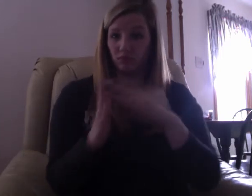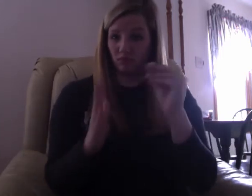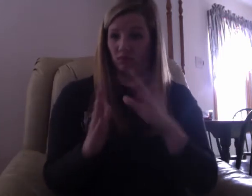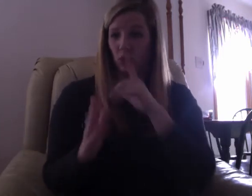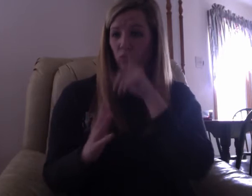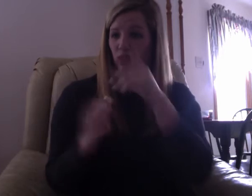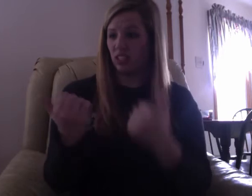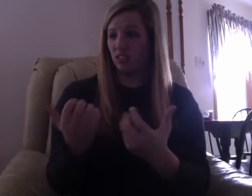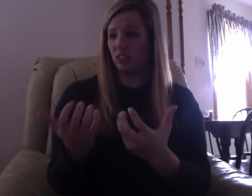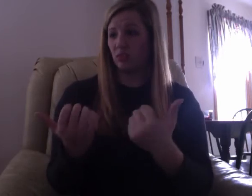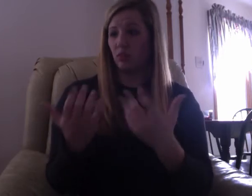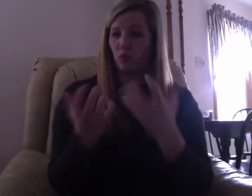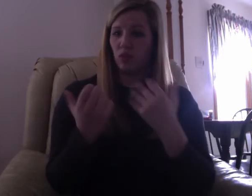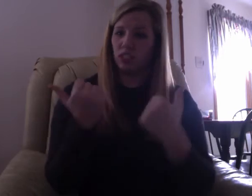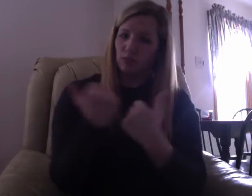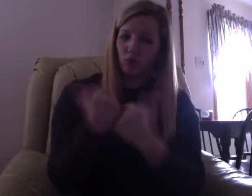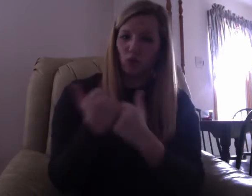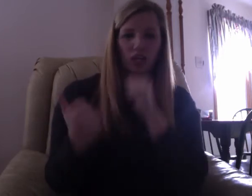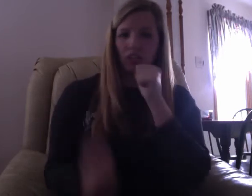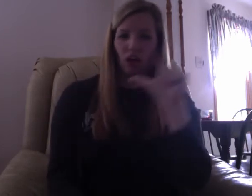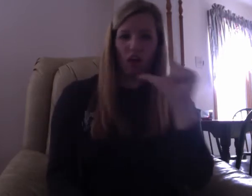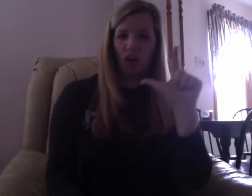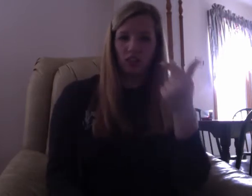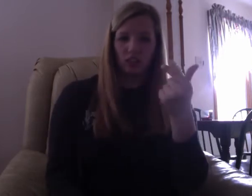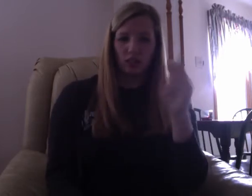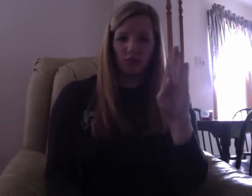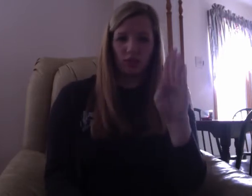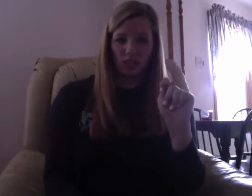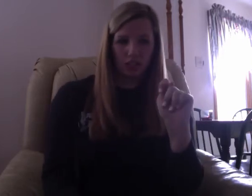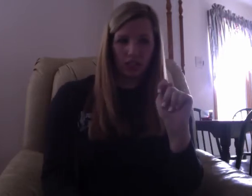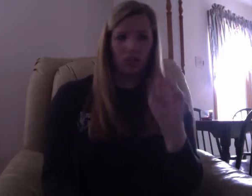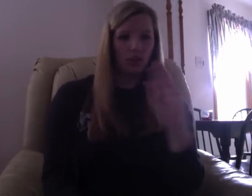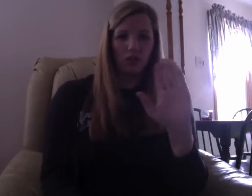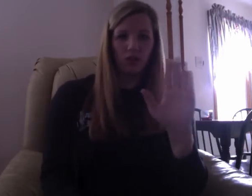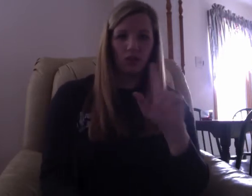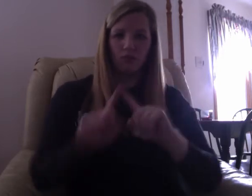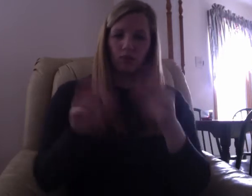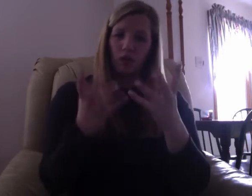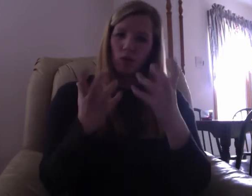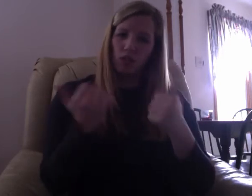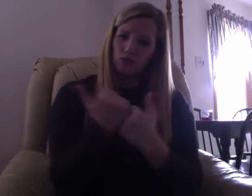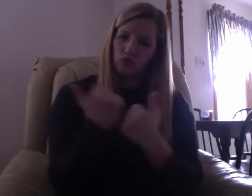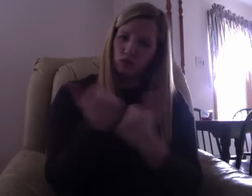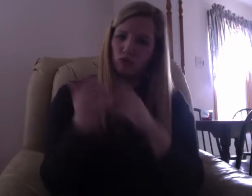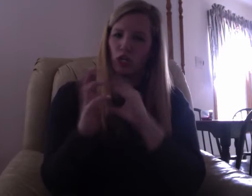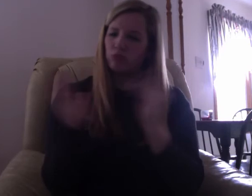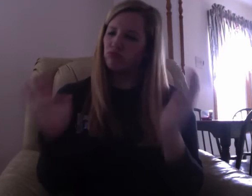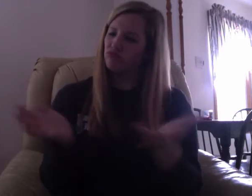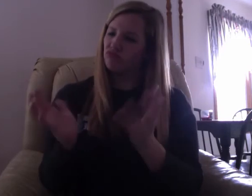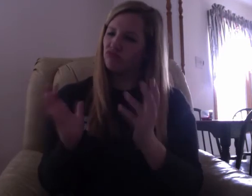that come in who just really love the atmosphere and love really hanging out with us and coming to our programs and that sort of